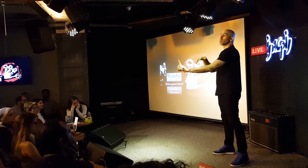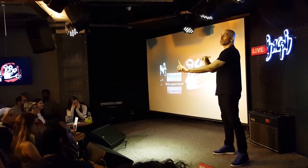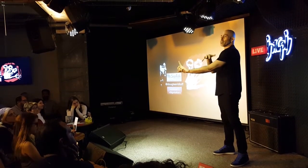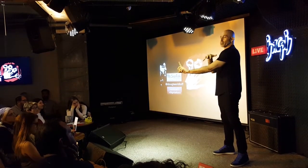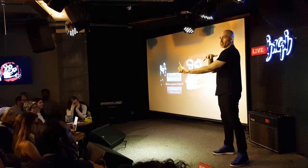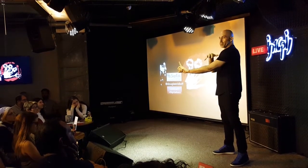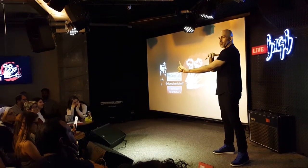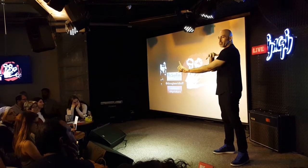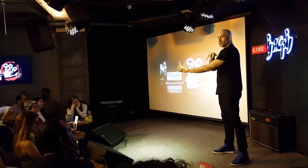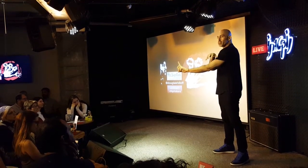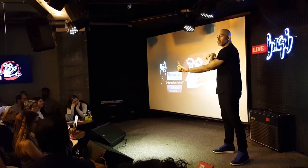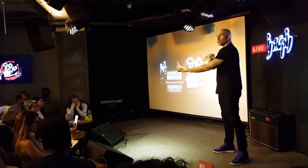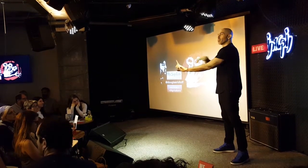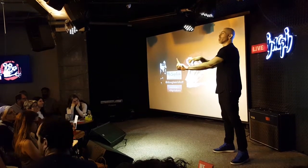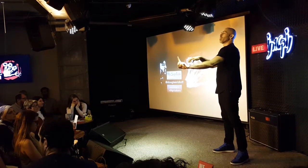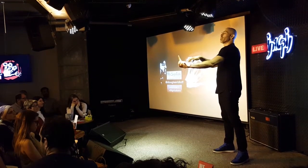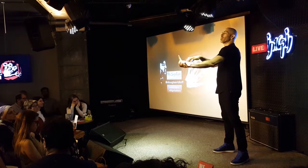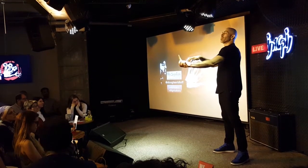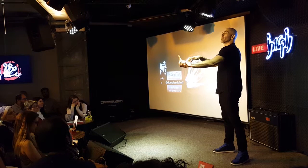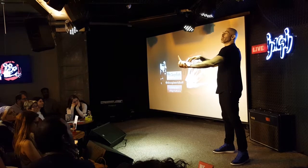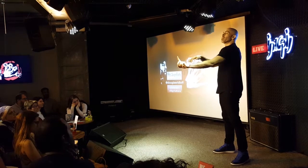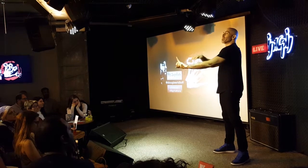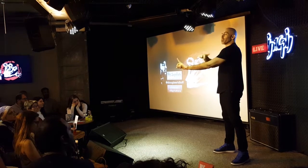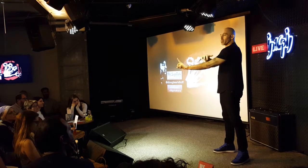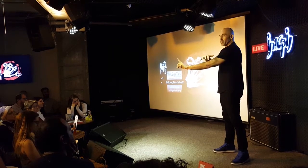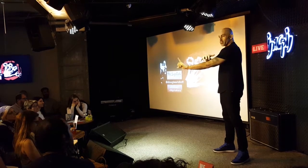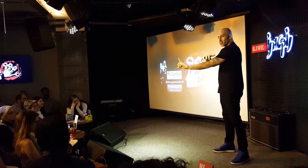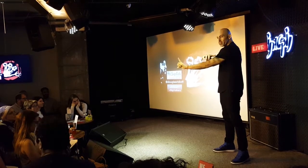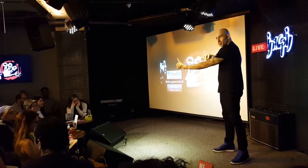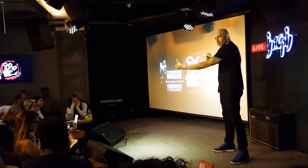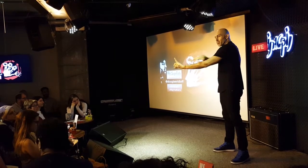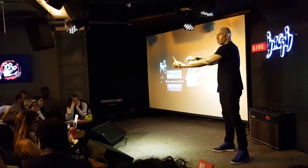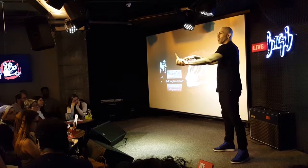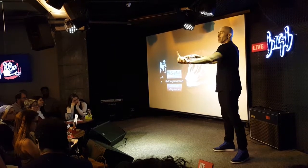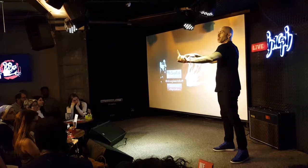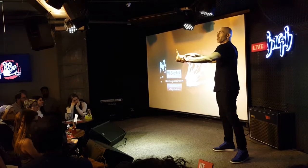mostly through his tremendous ability to